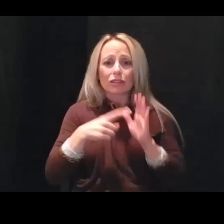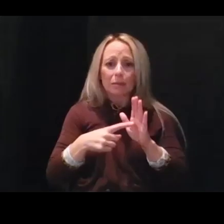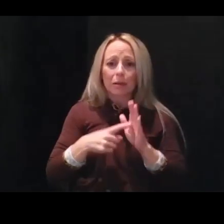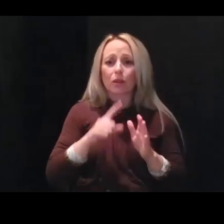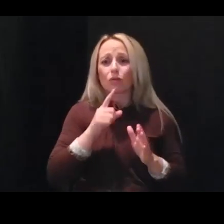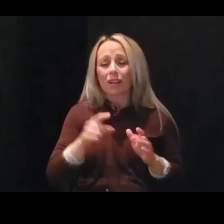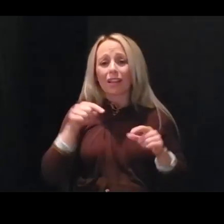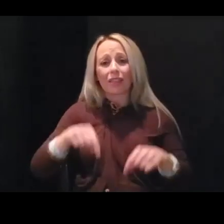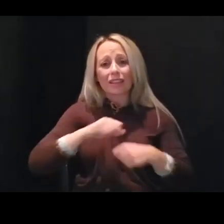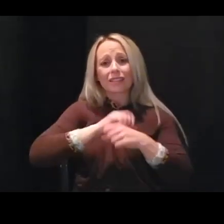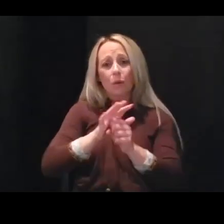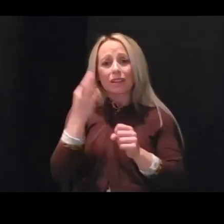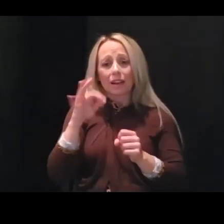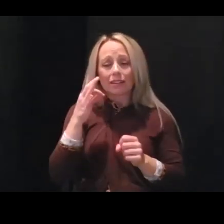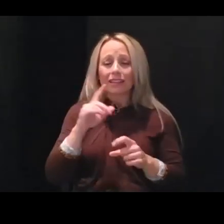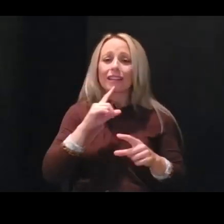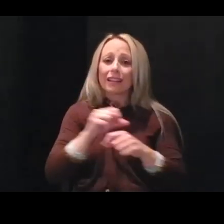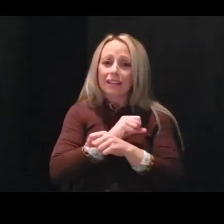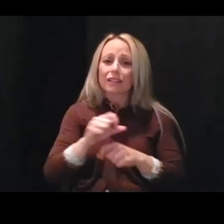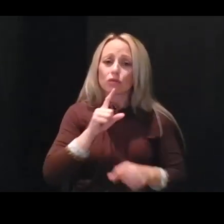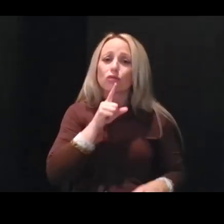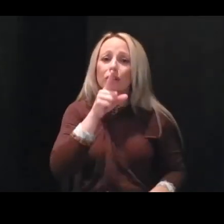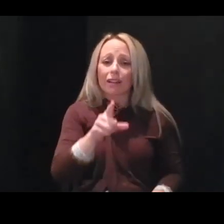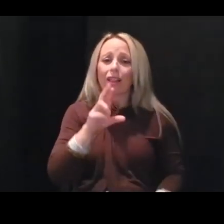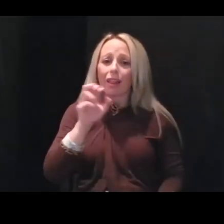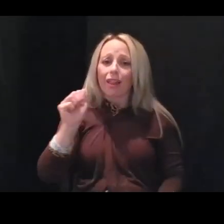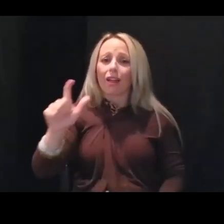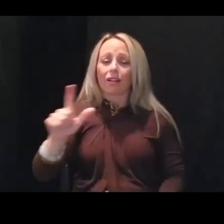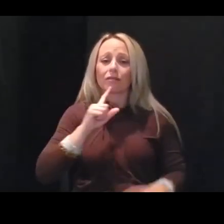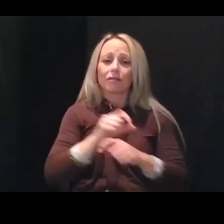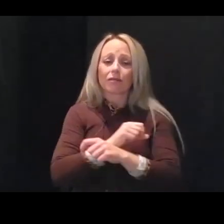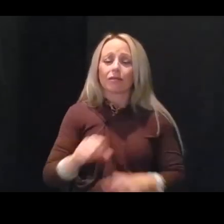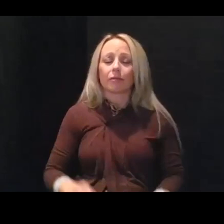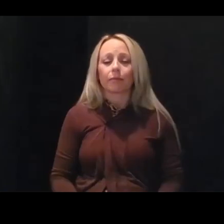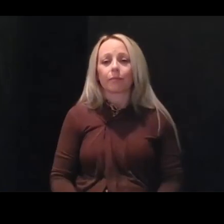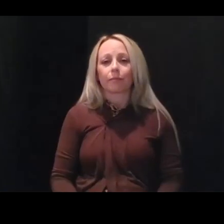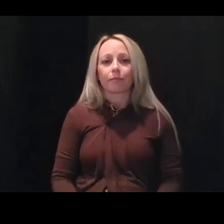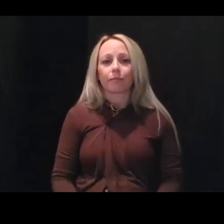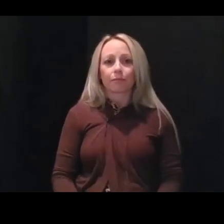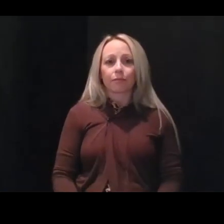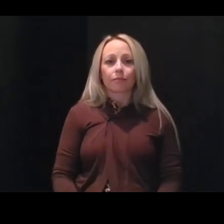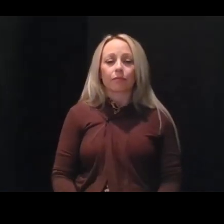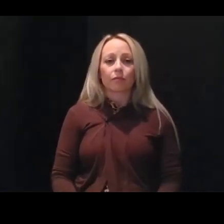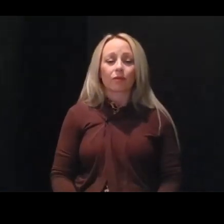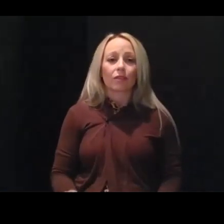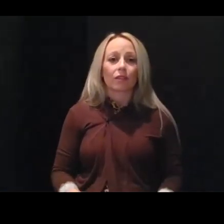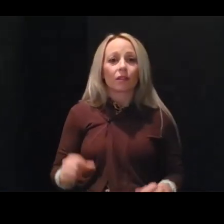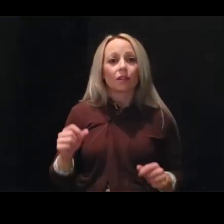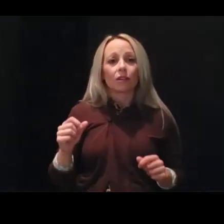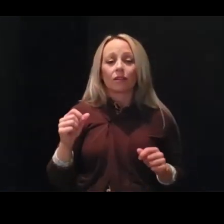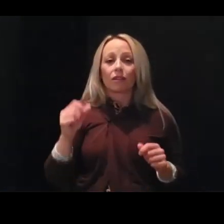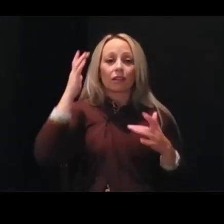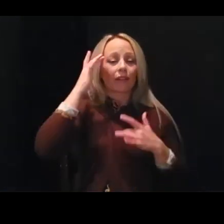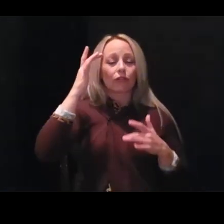virus is real. While politics may dictate the federal response to the virus will not magically